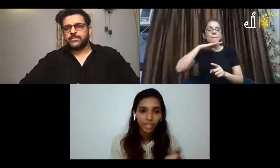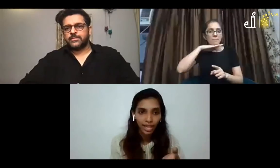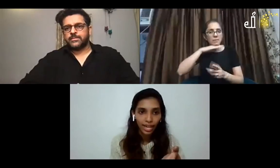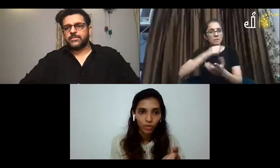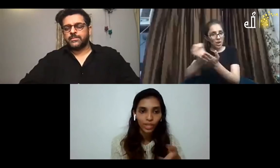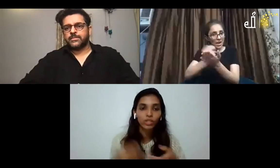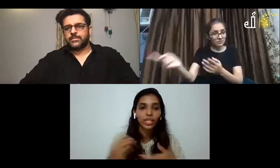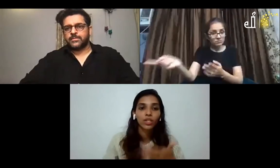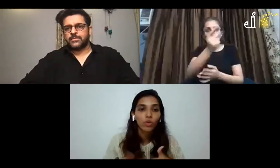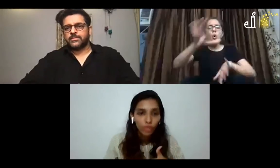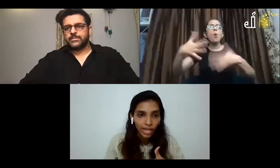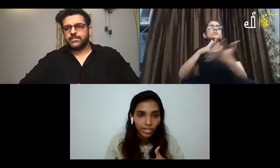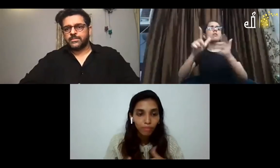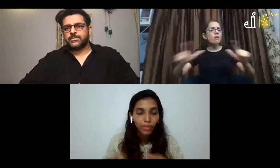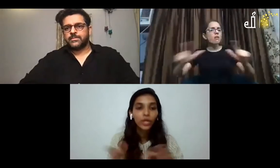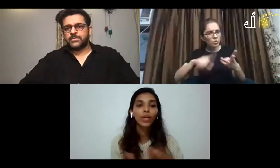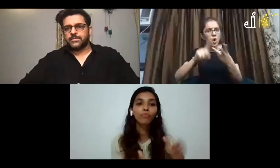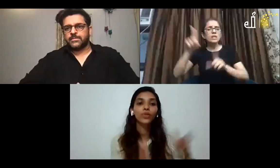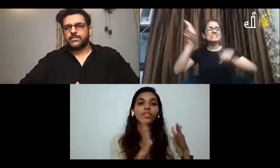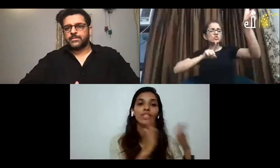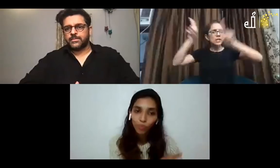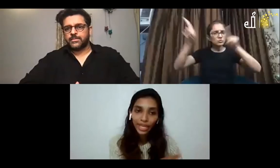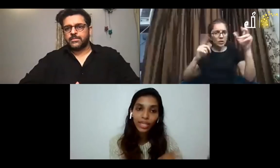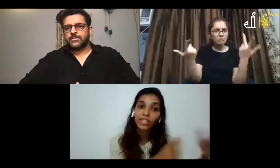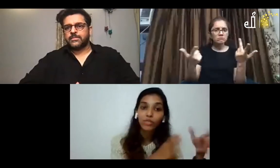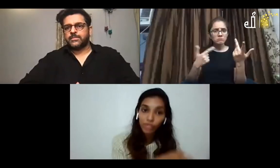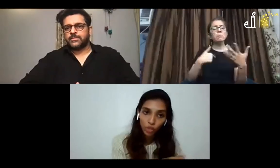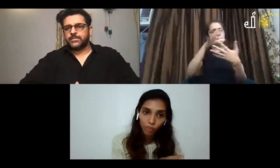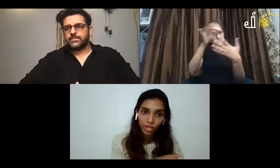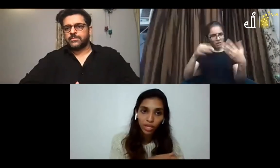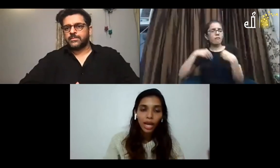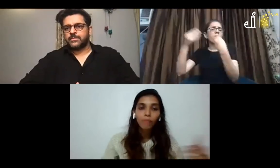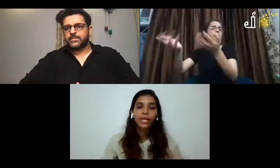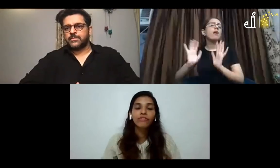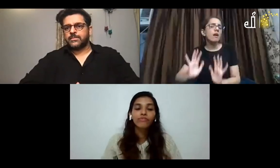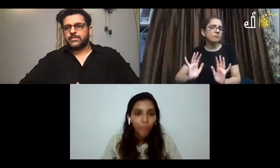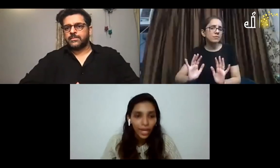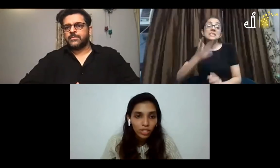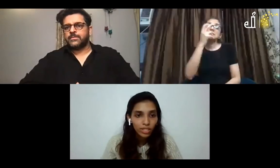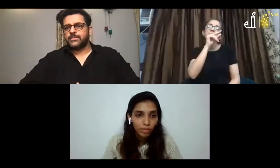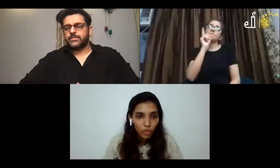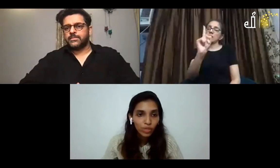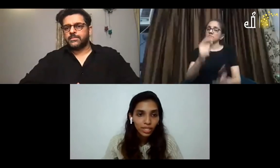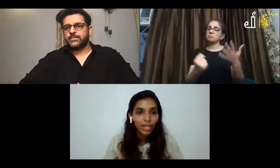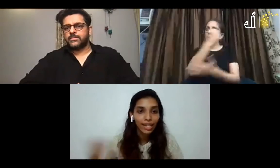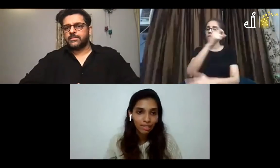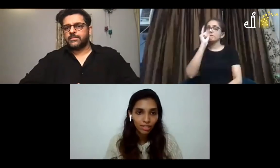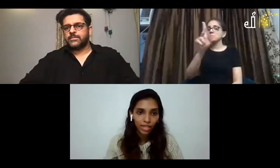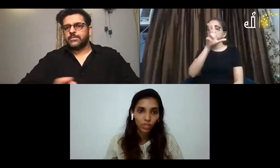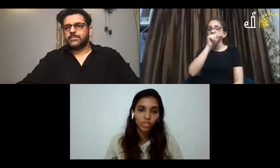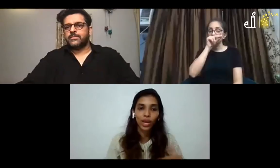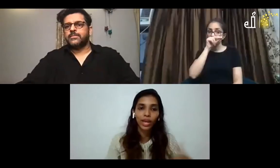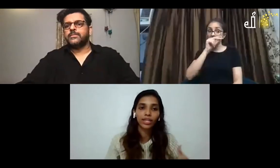or there is sign language, or they can go for gesture. But we put speaking as the first option. But if the patient is coming to us in a